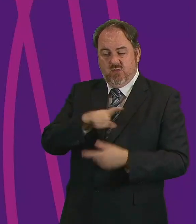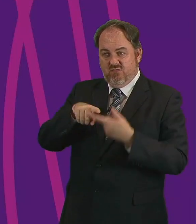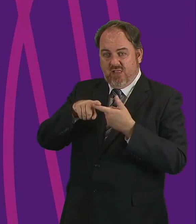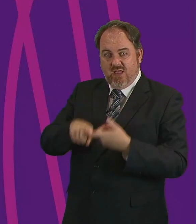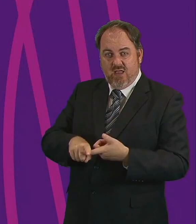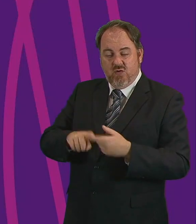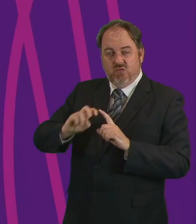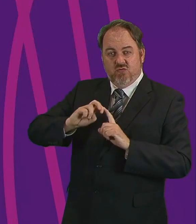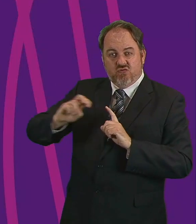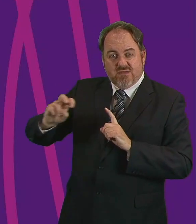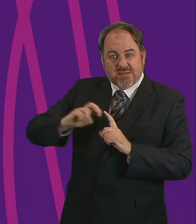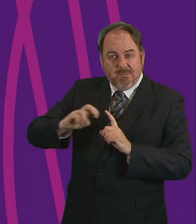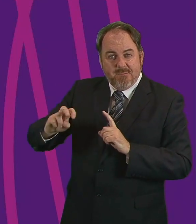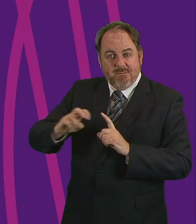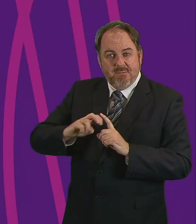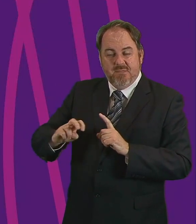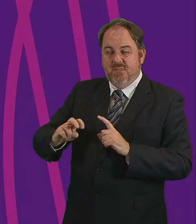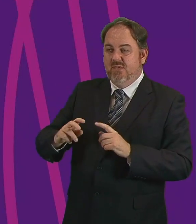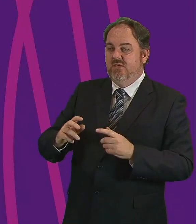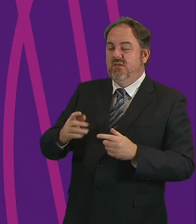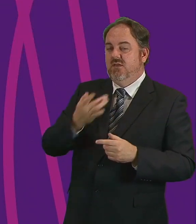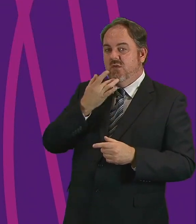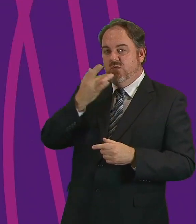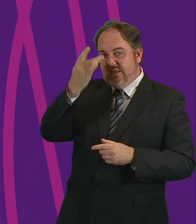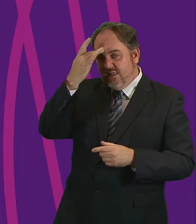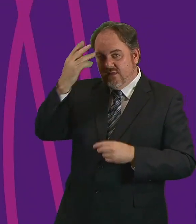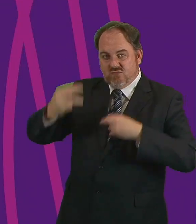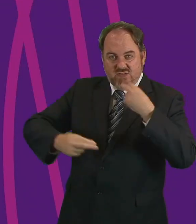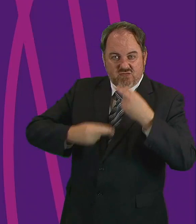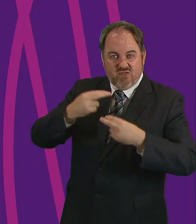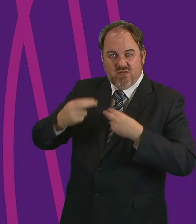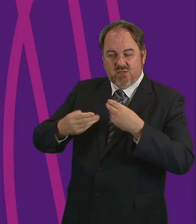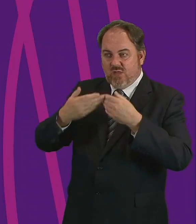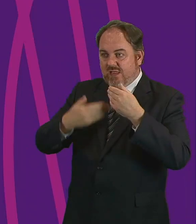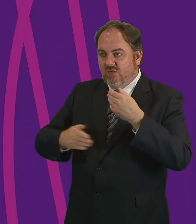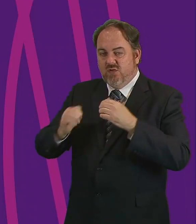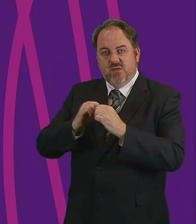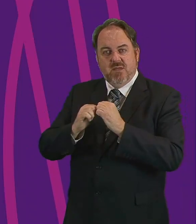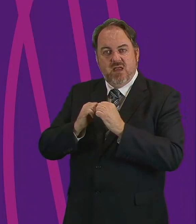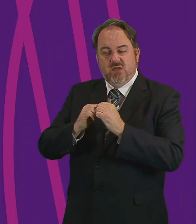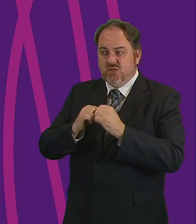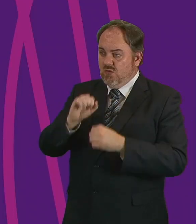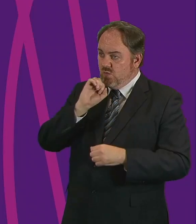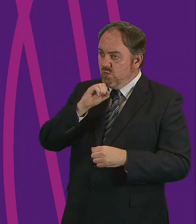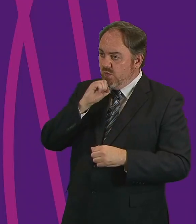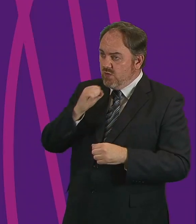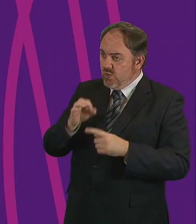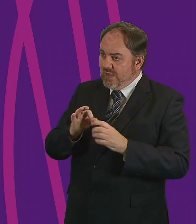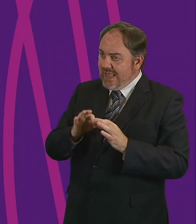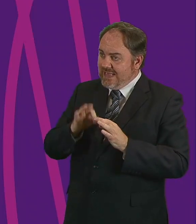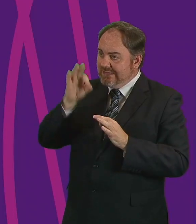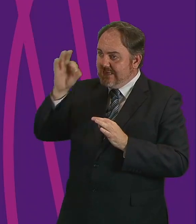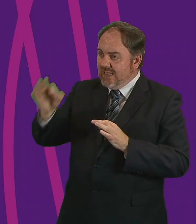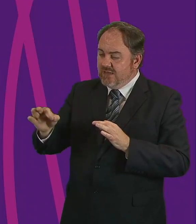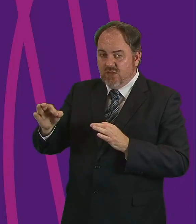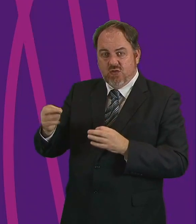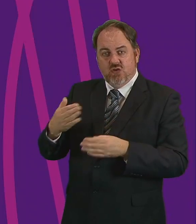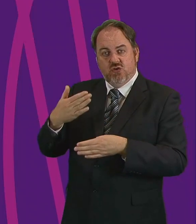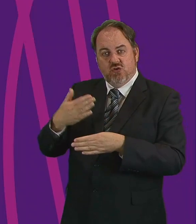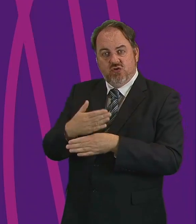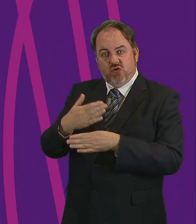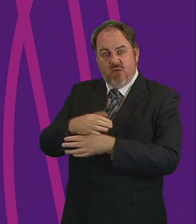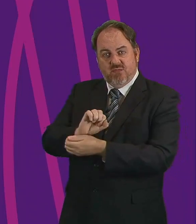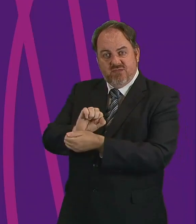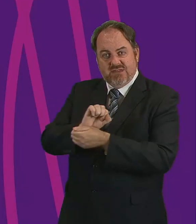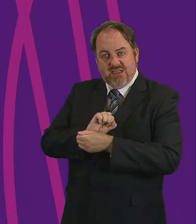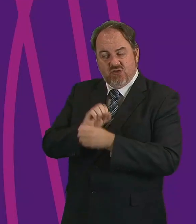tourism and hospitality that will extend right into March? Will he argue for an extension of the job retention scheme for that specific